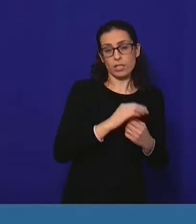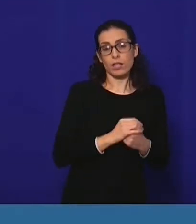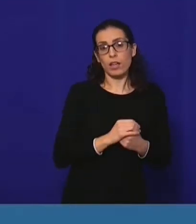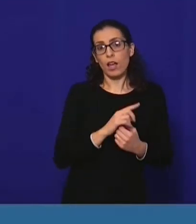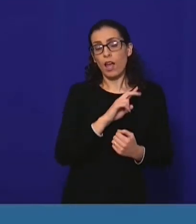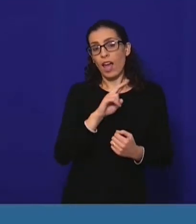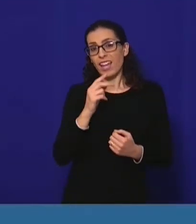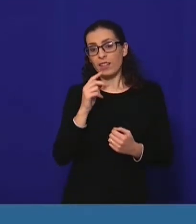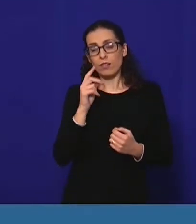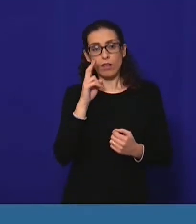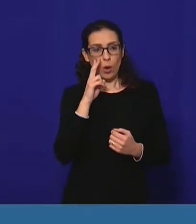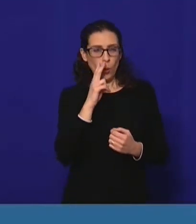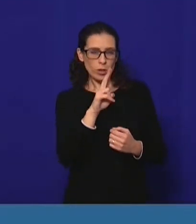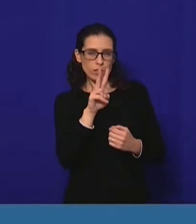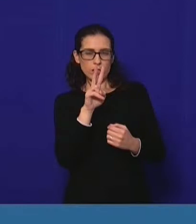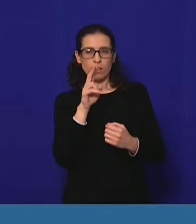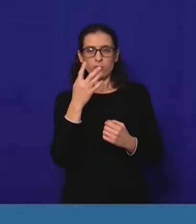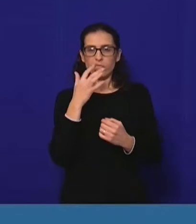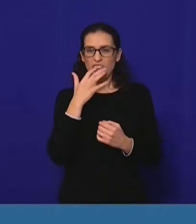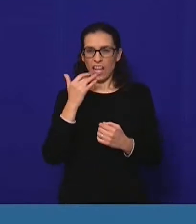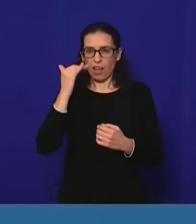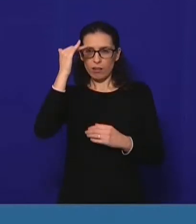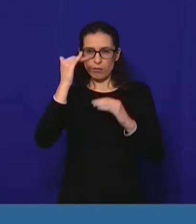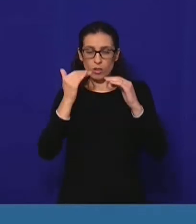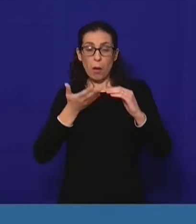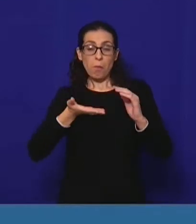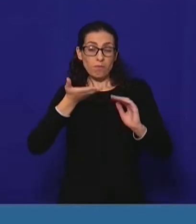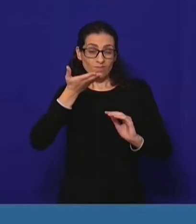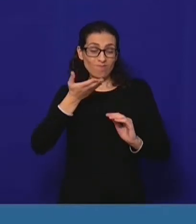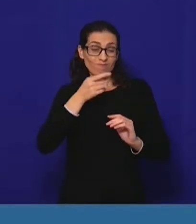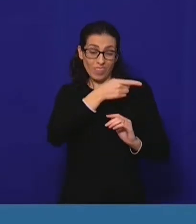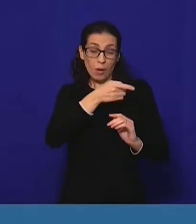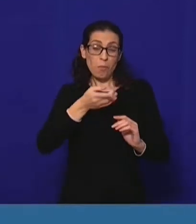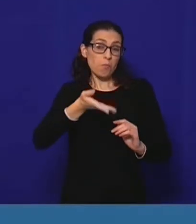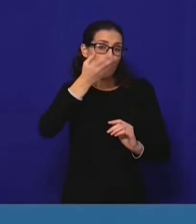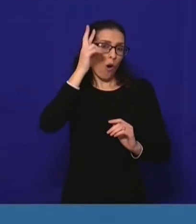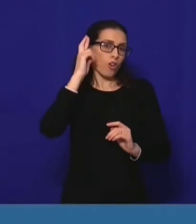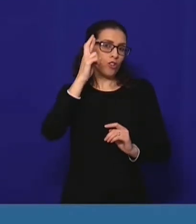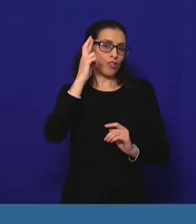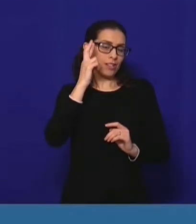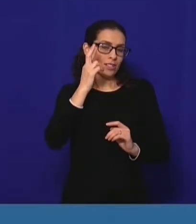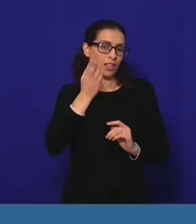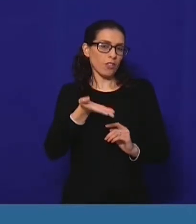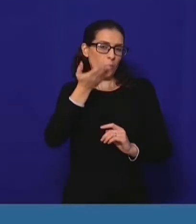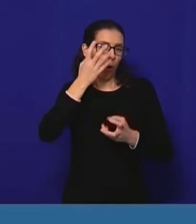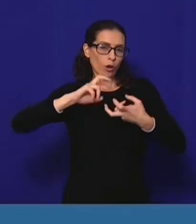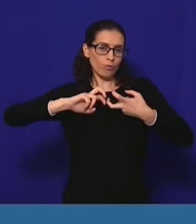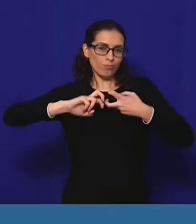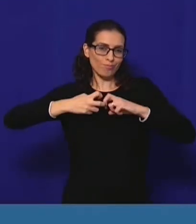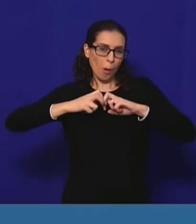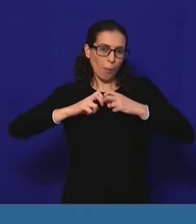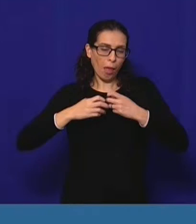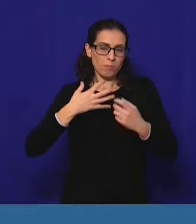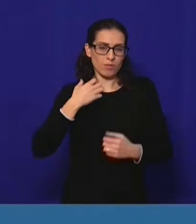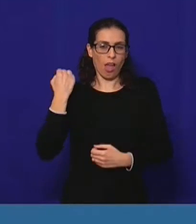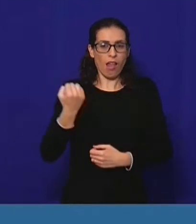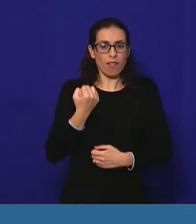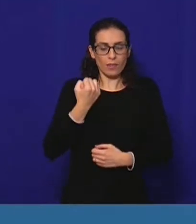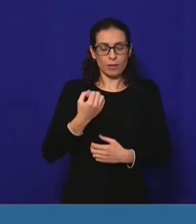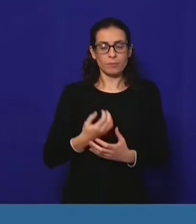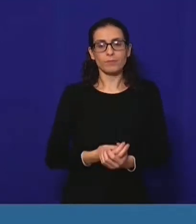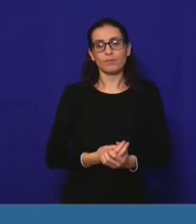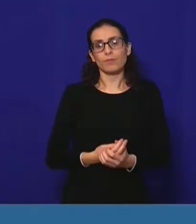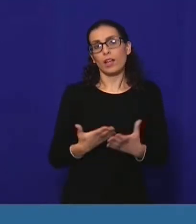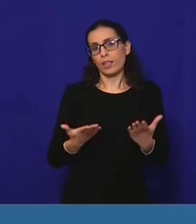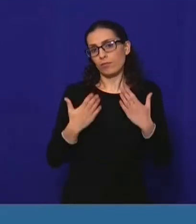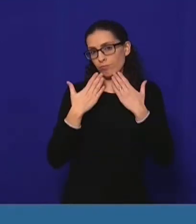age and other medical conditions puts them more at risk of serious complications and even death. So thank you